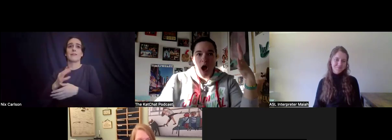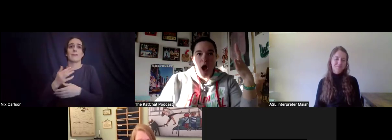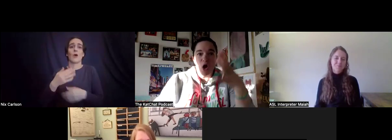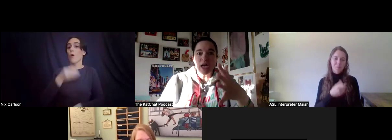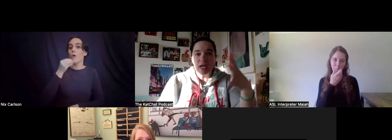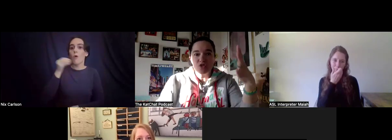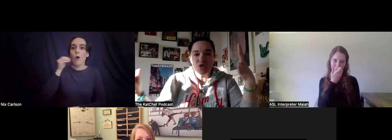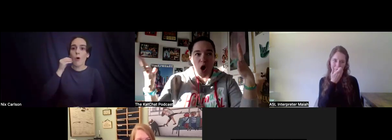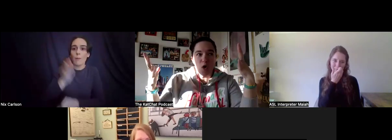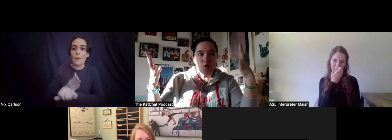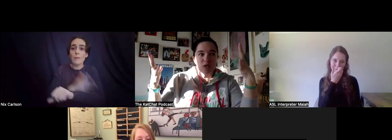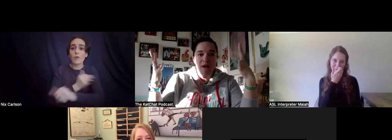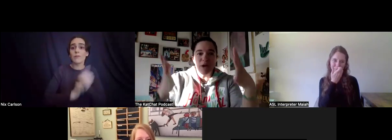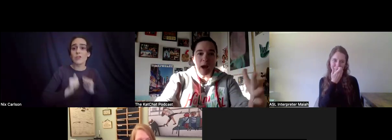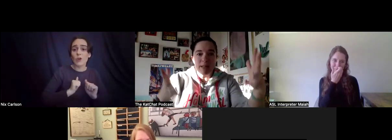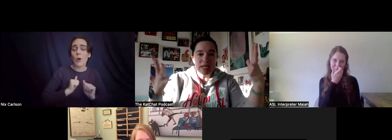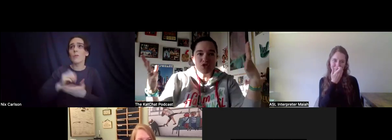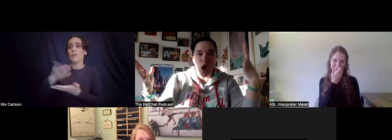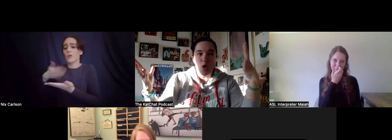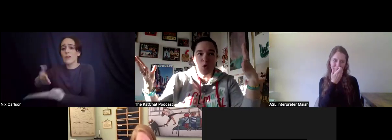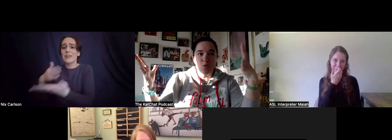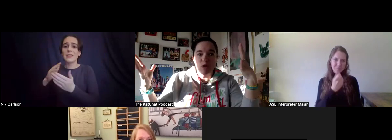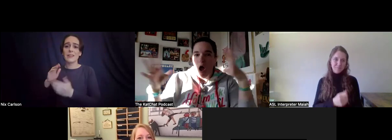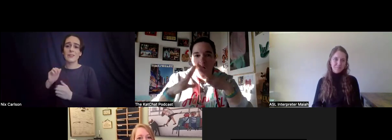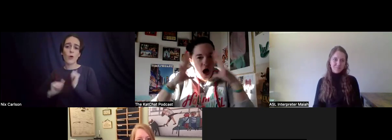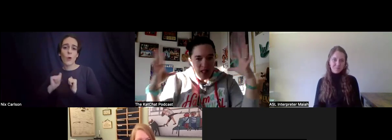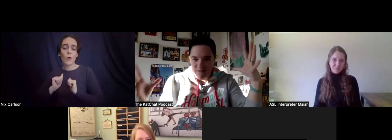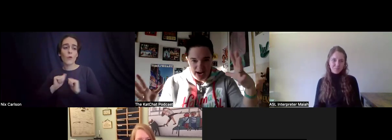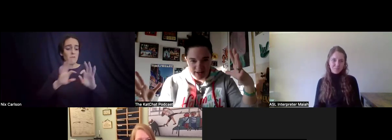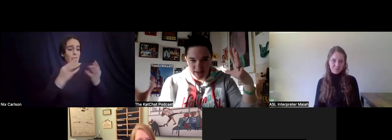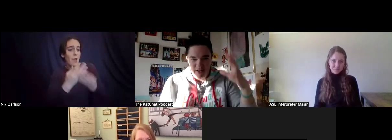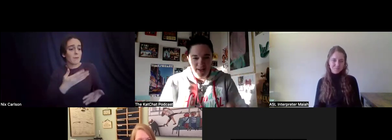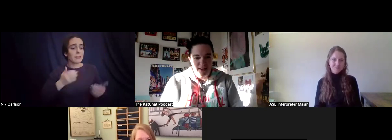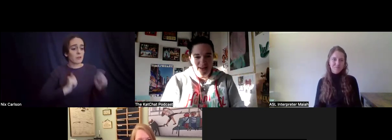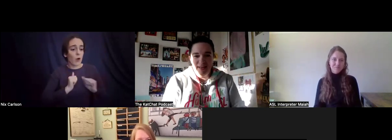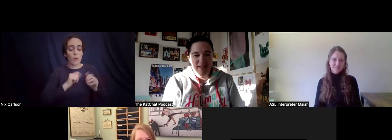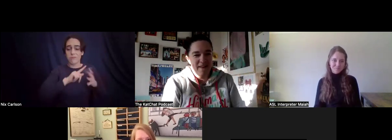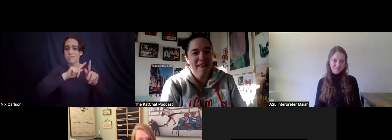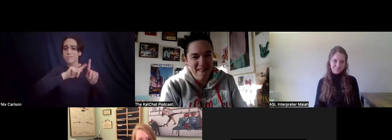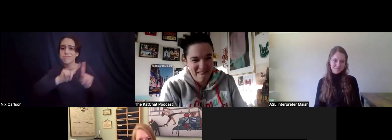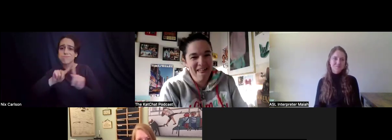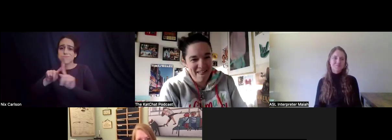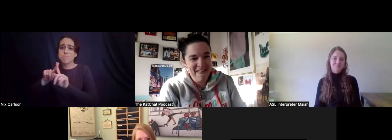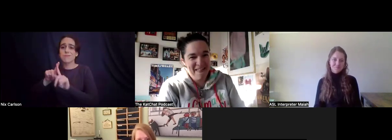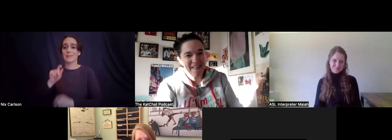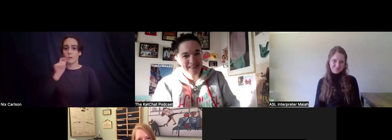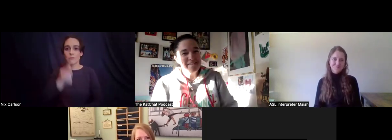shows, cooking shows, family shows, all of that. that's right.